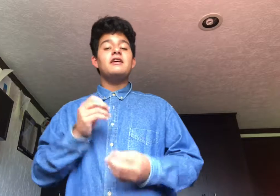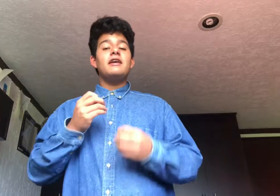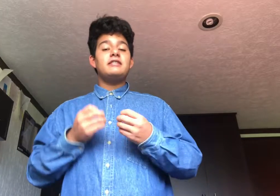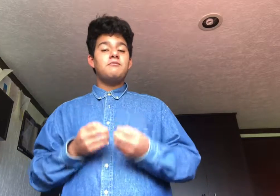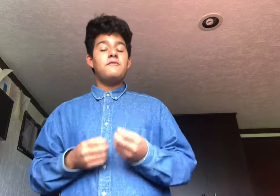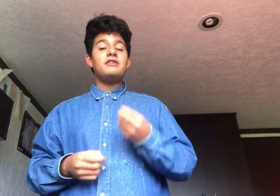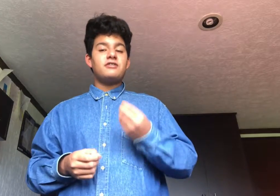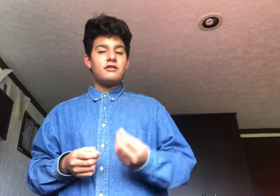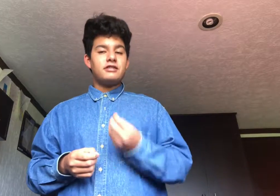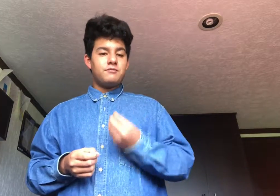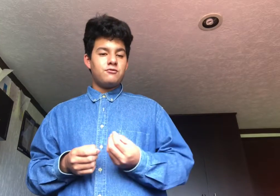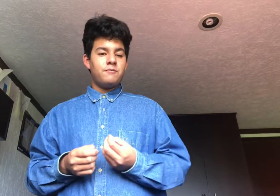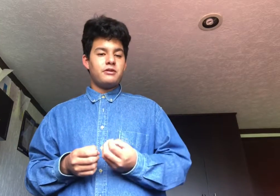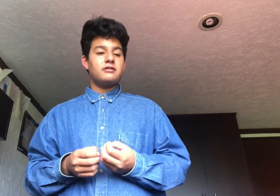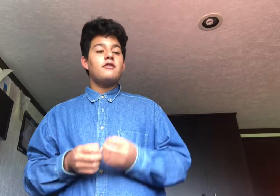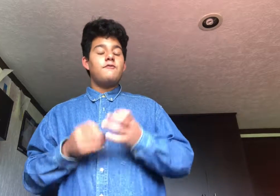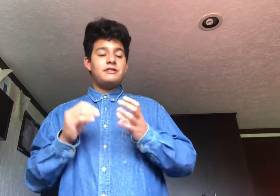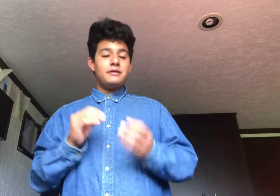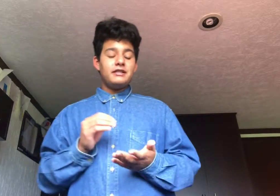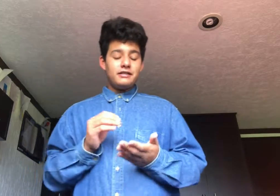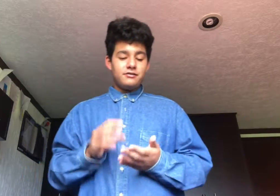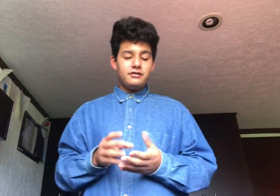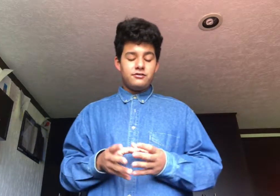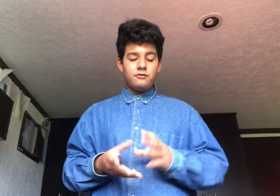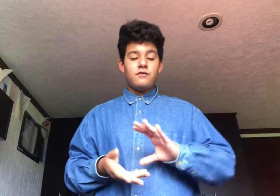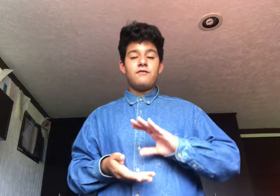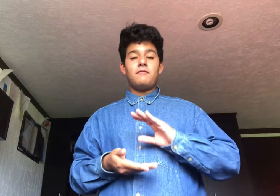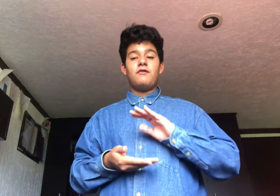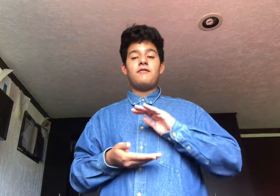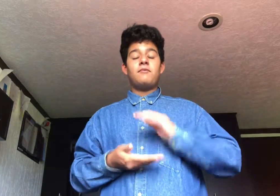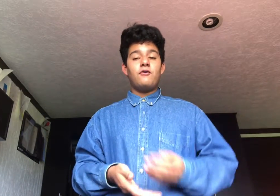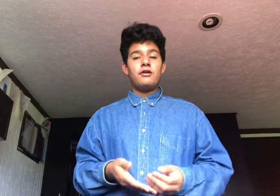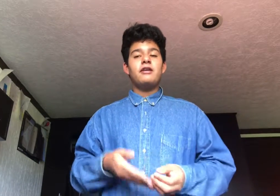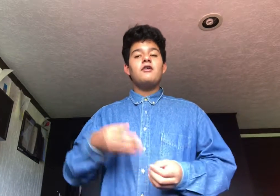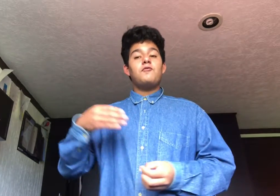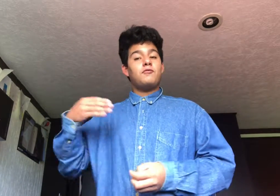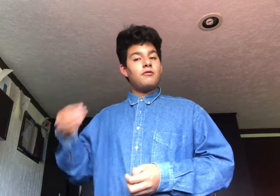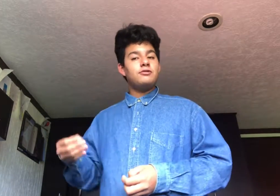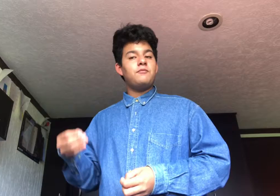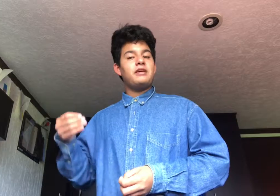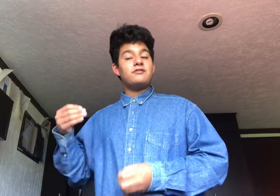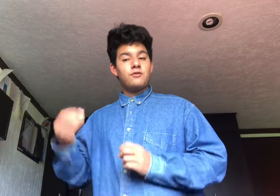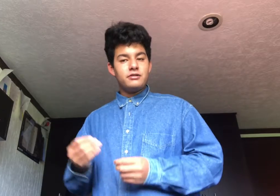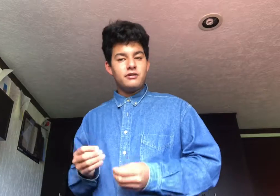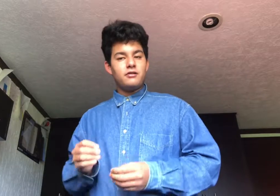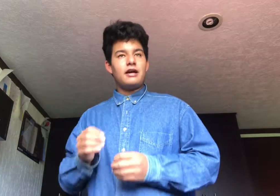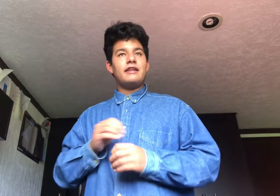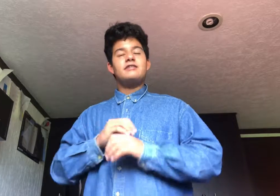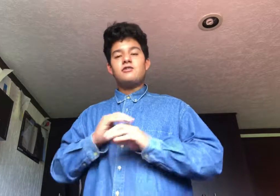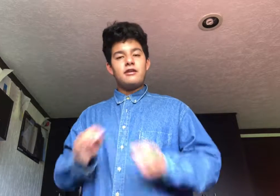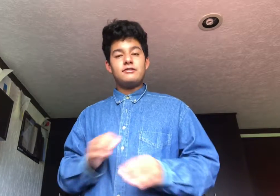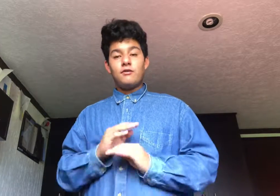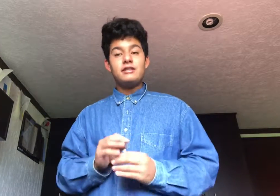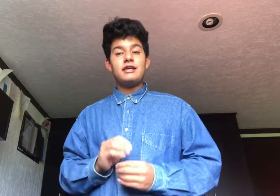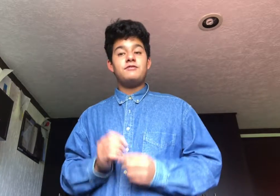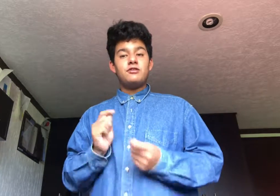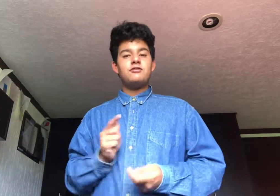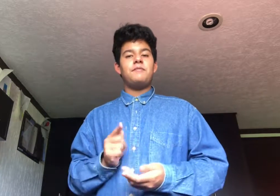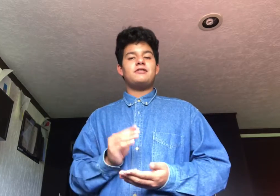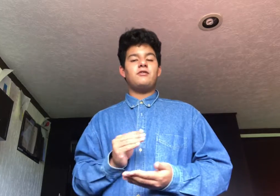is the movie Starship Troopers, which basically tells the story of a boy who grows to be a soldier and studies all his life just to be a soldier,